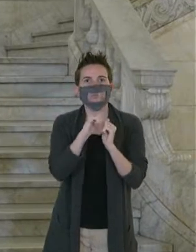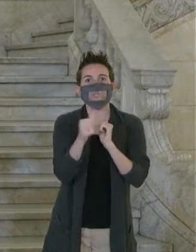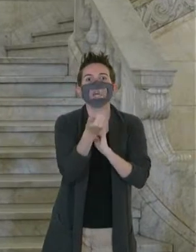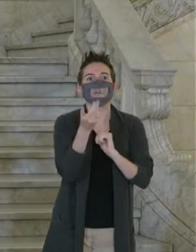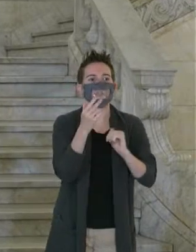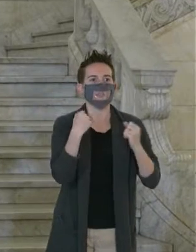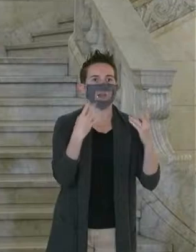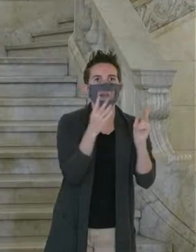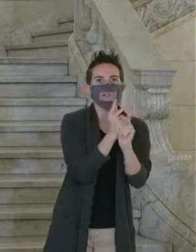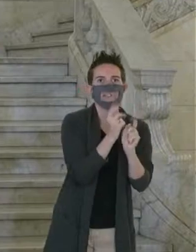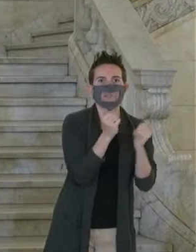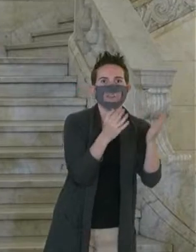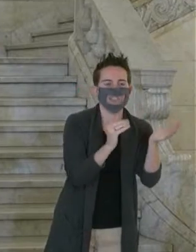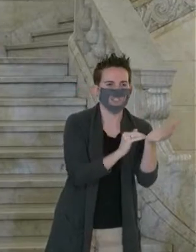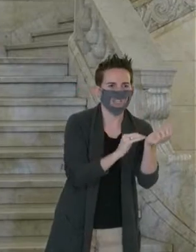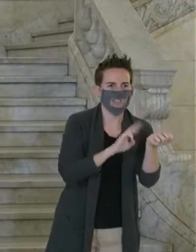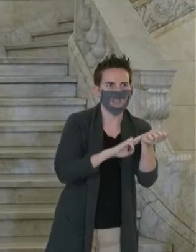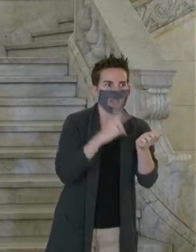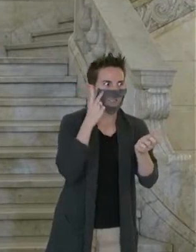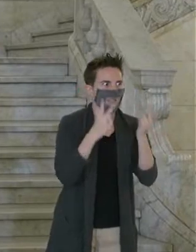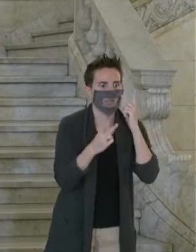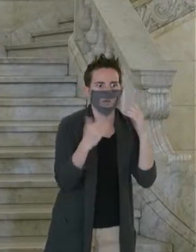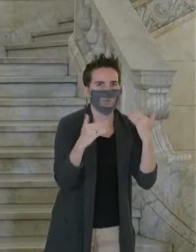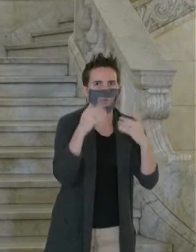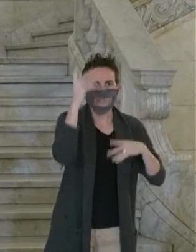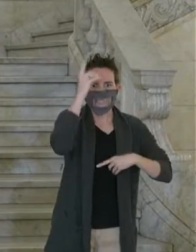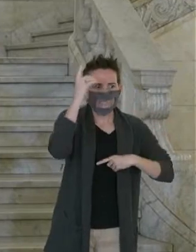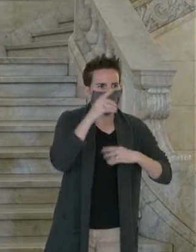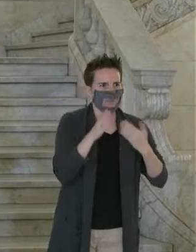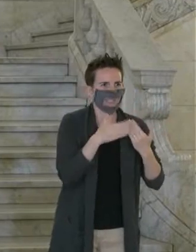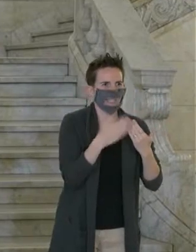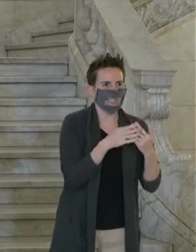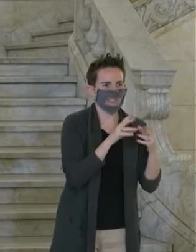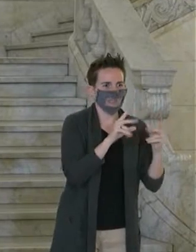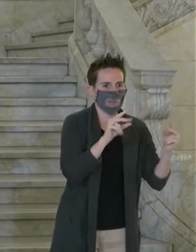providers, I saw how contagious this virus was.